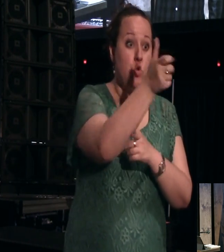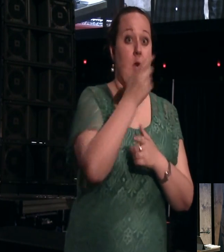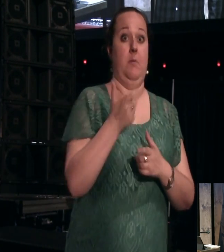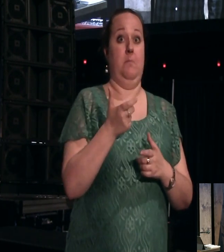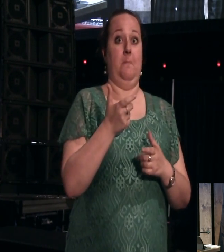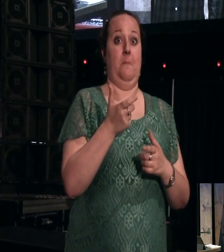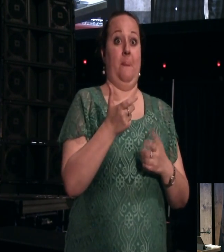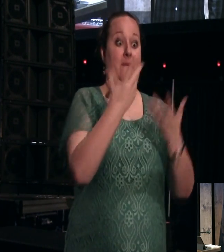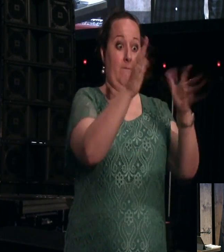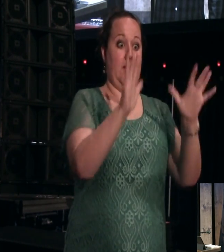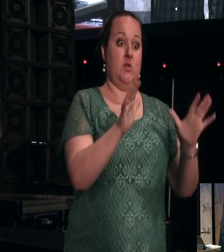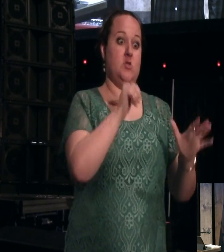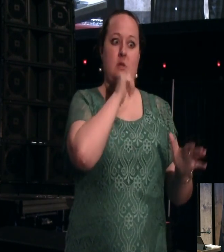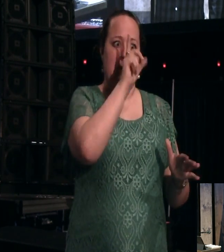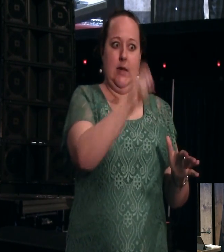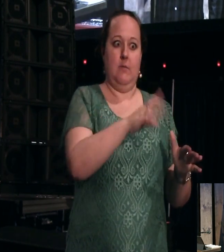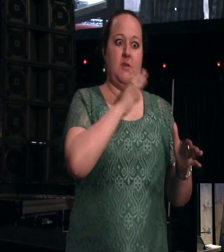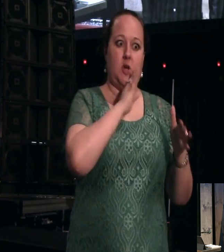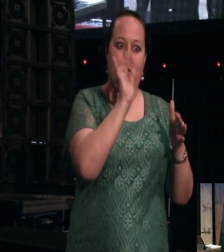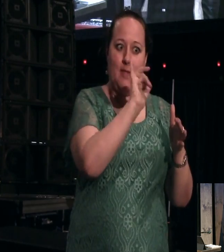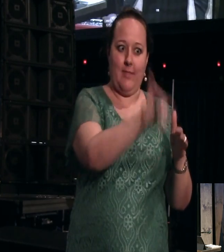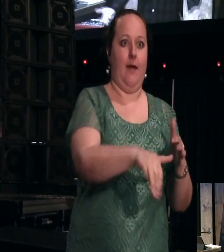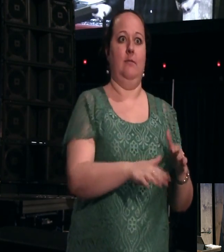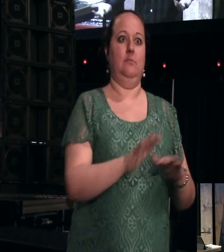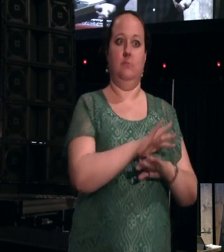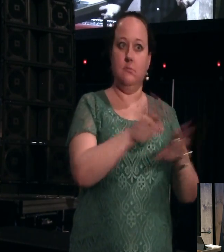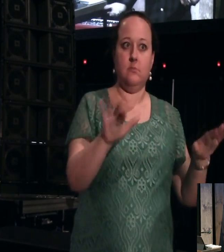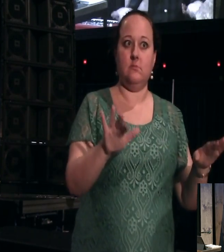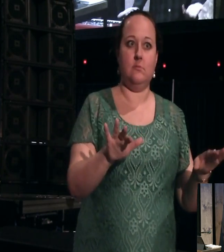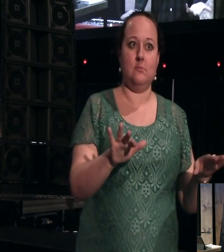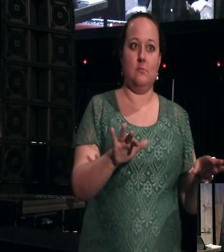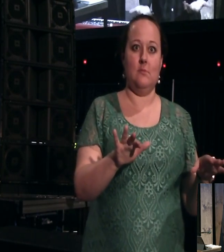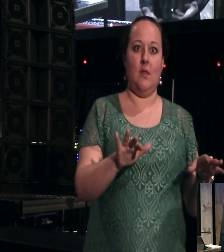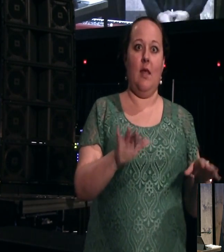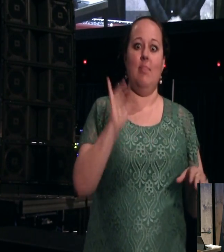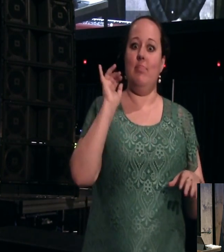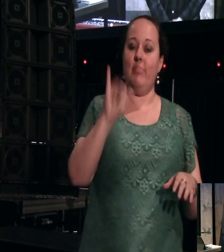take him out. Take the shot.